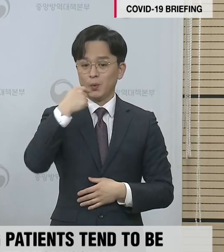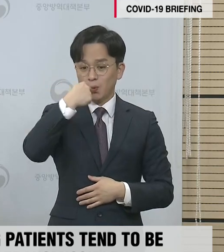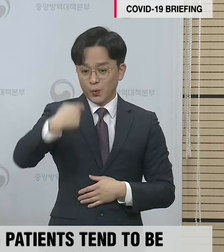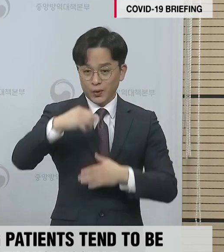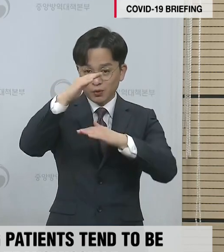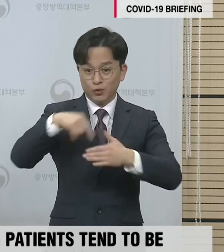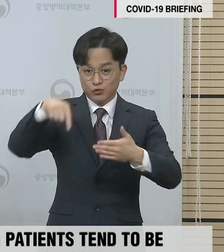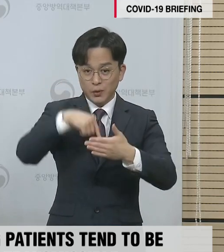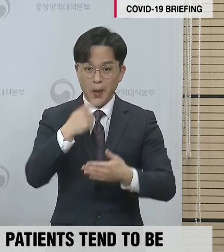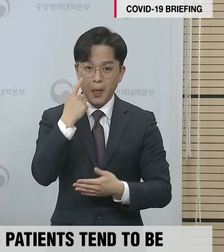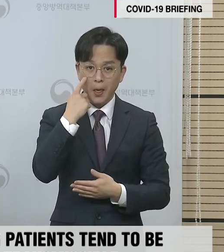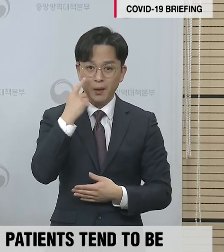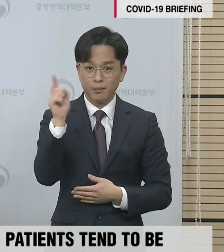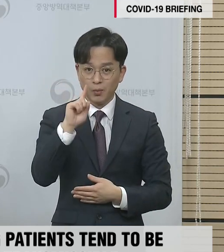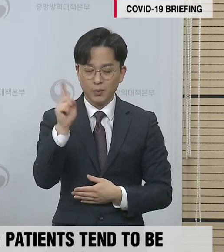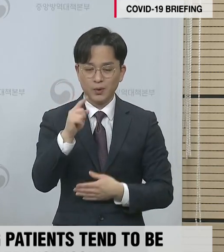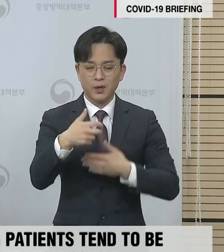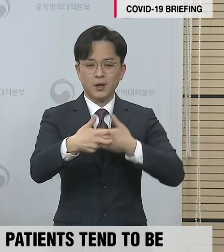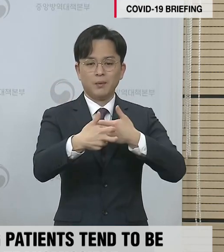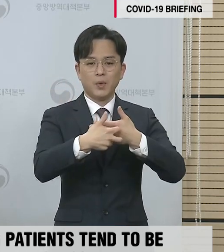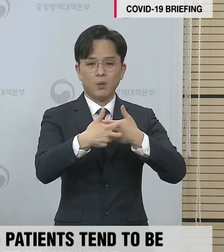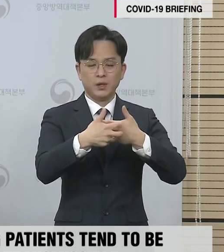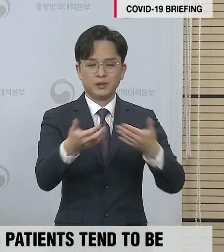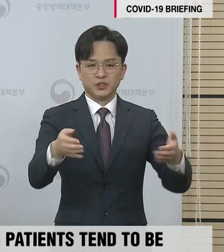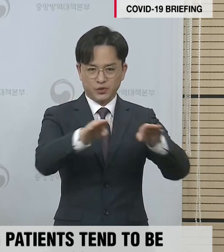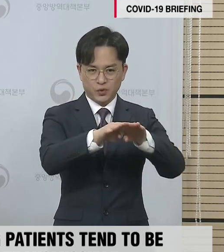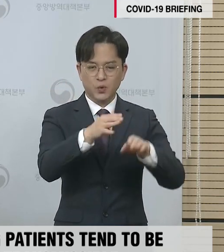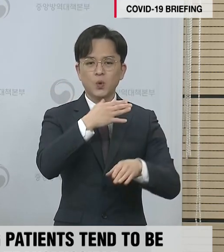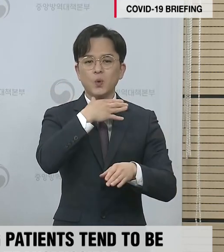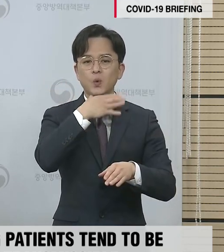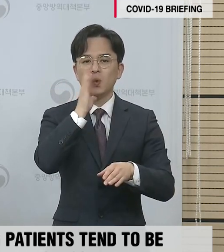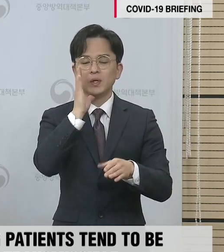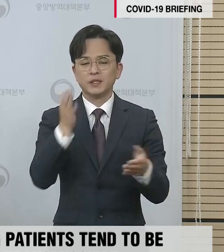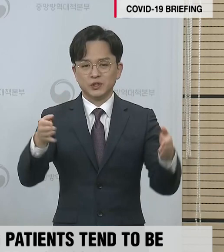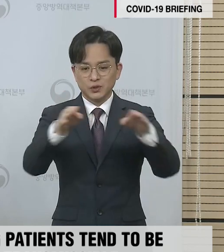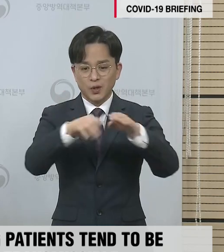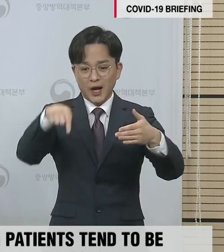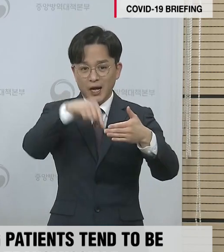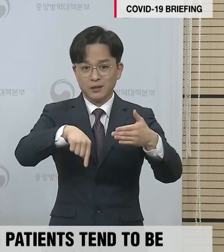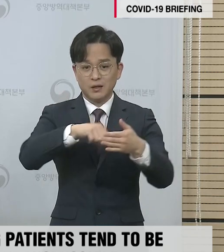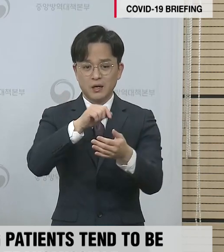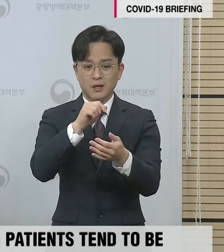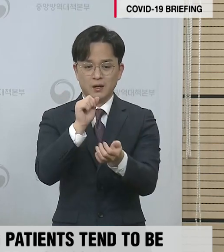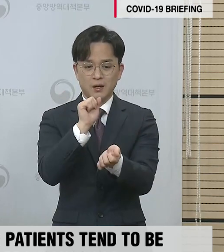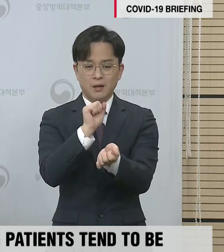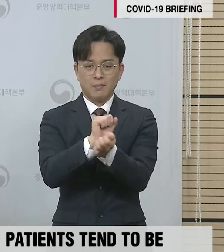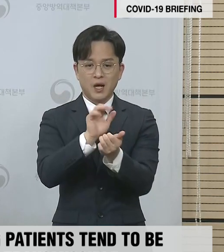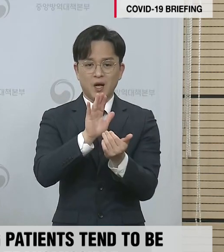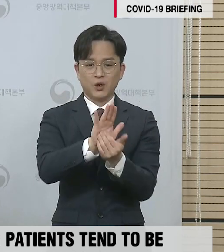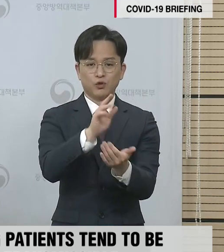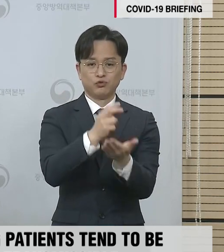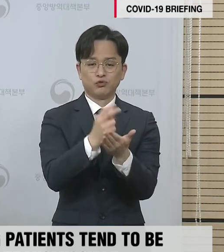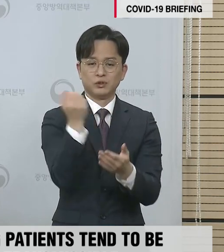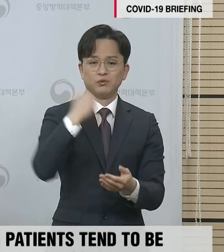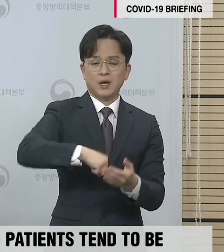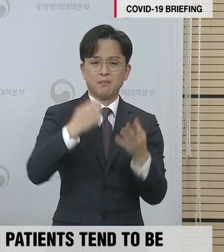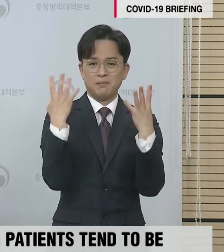nursing hospitals as well as nursing homes, and we also see number of breaches at